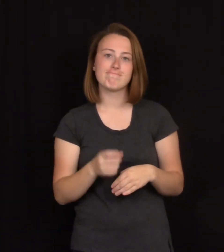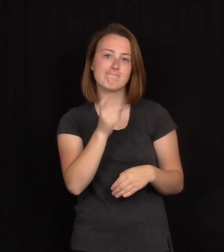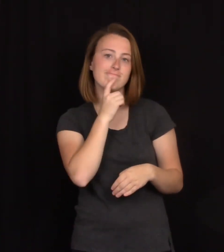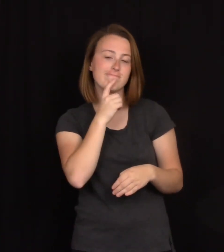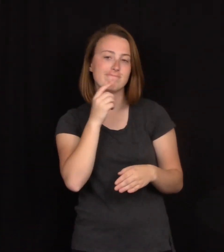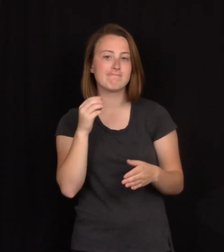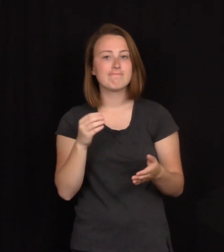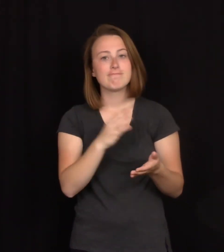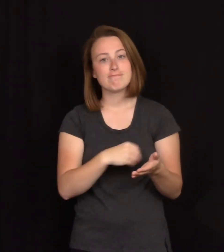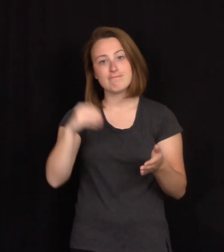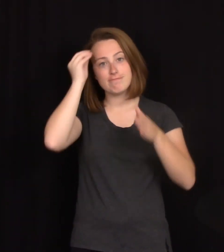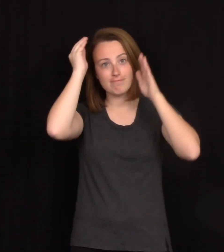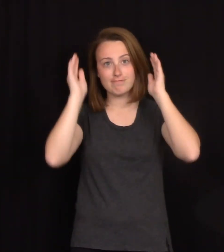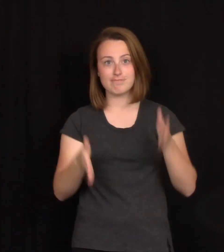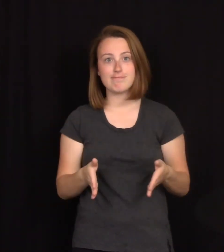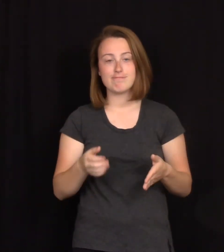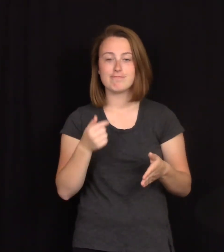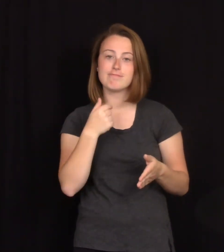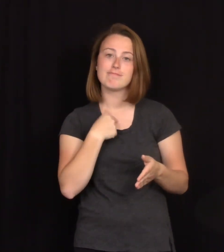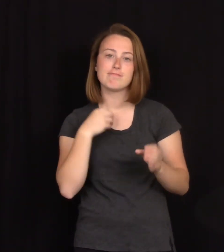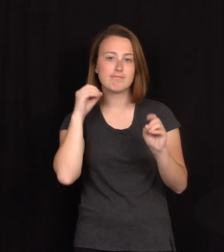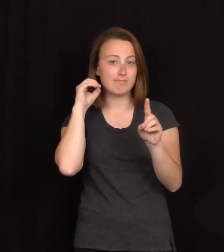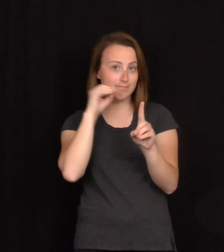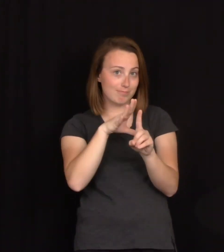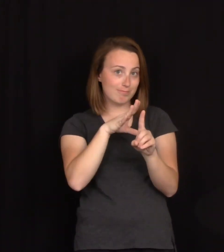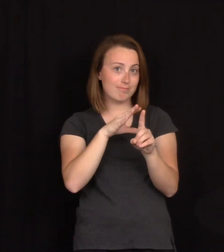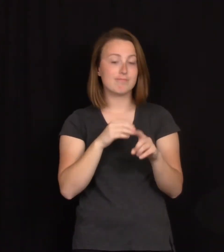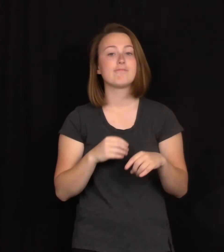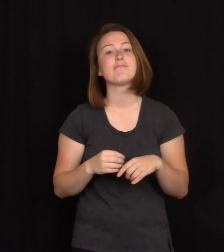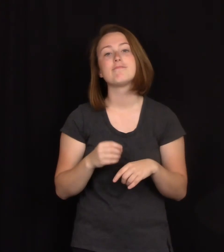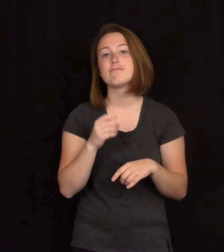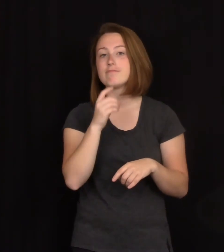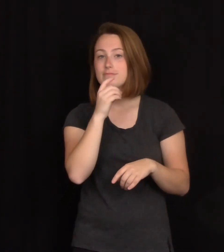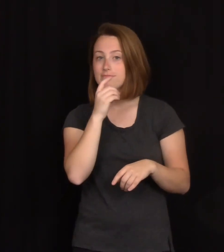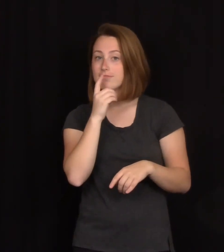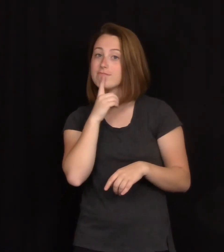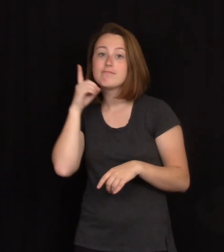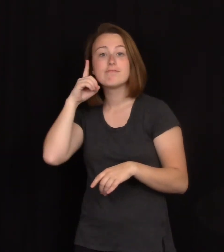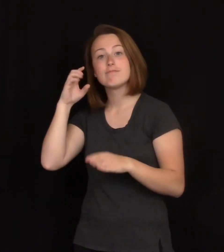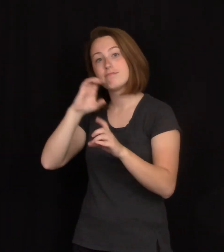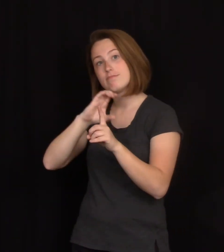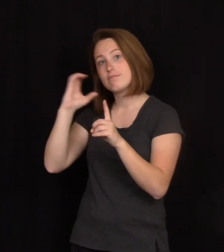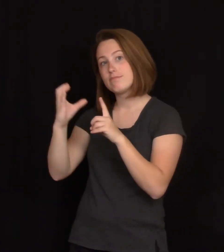to expose the rest of the Xavier student body to deaf culture.